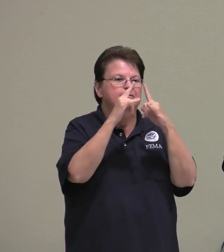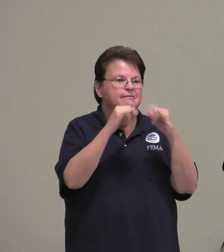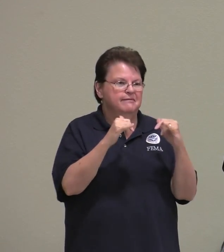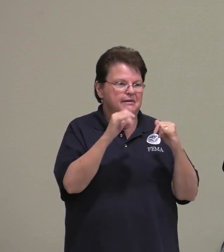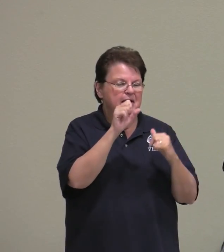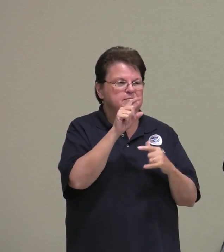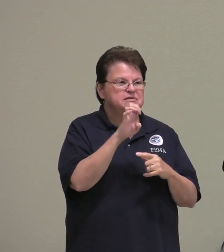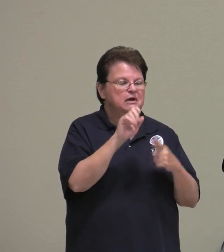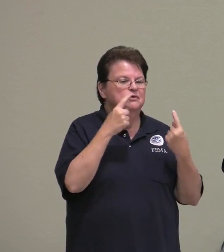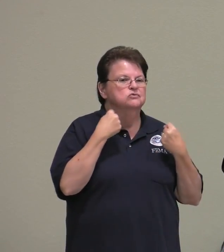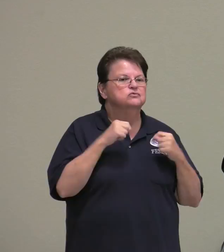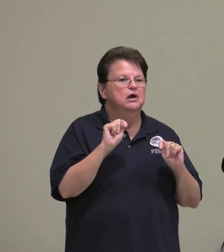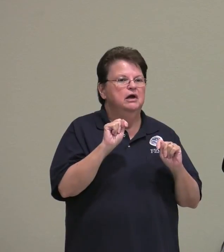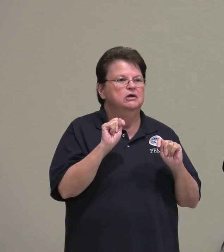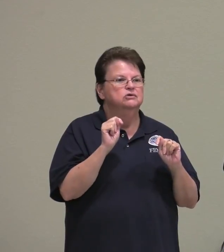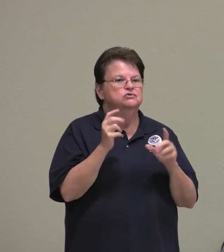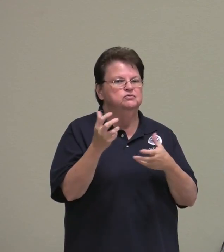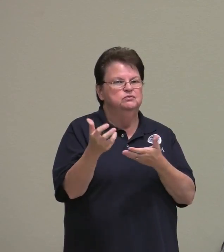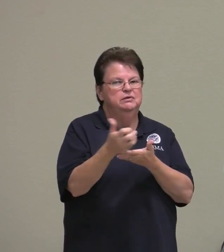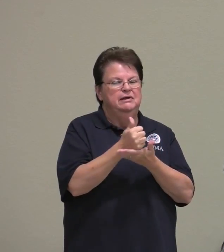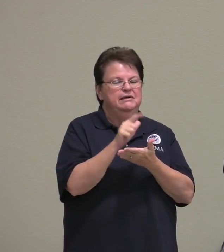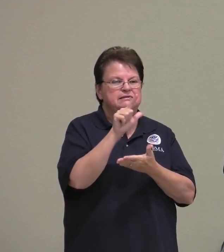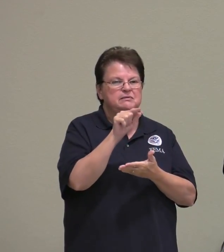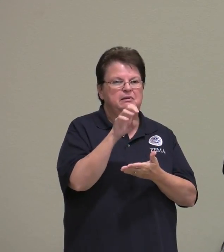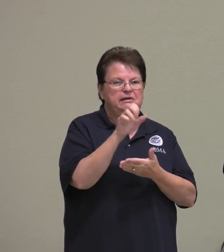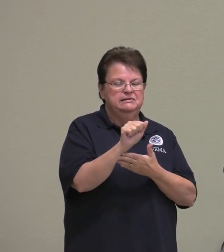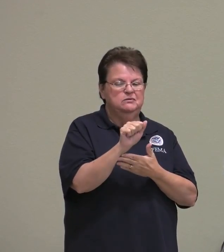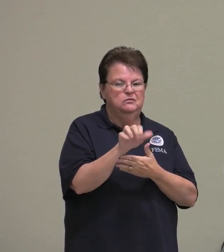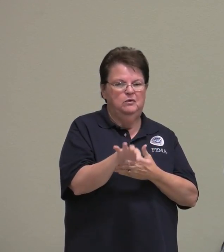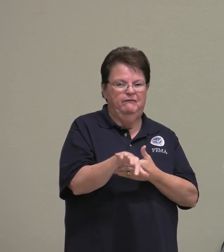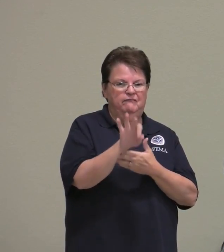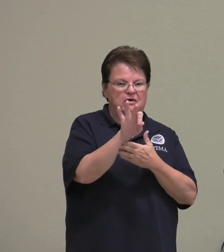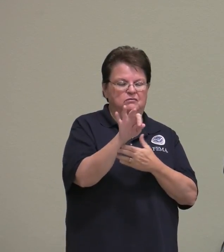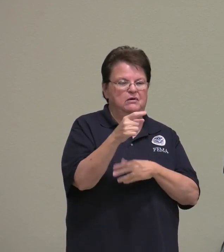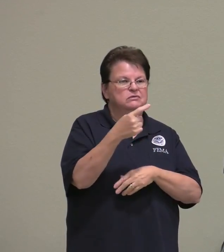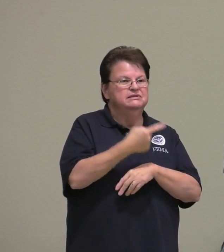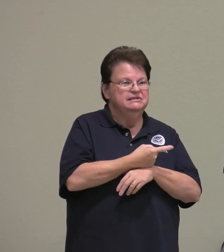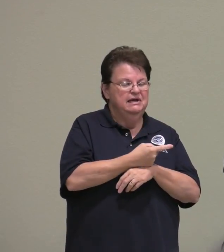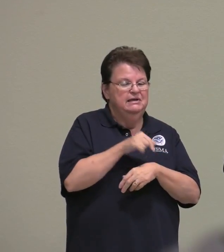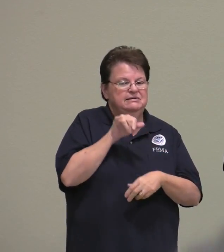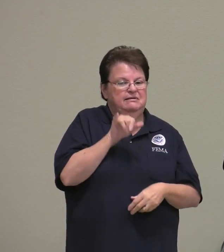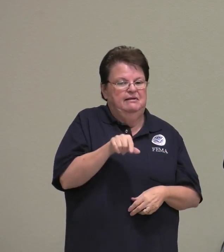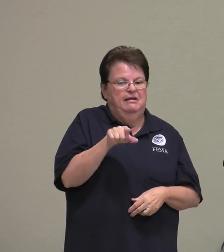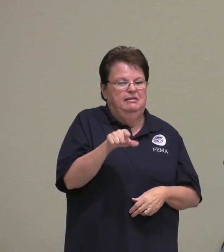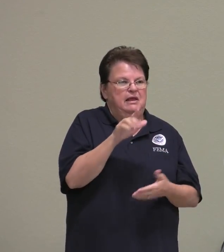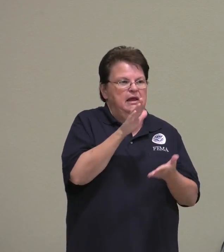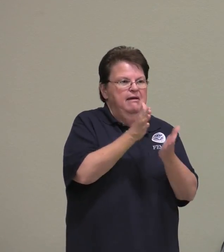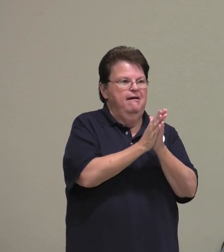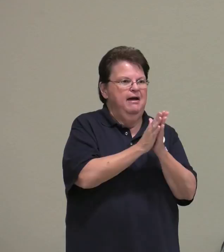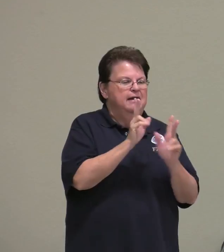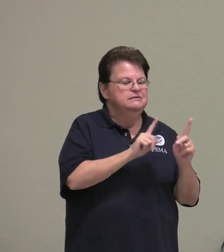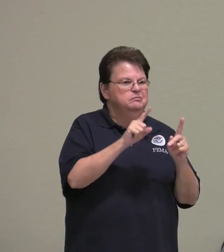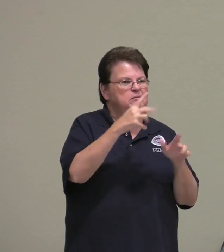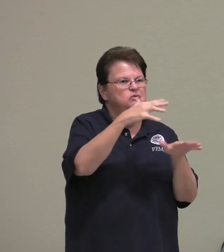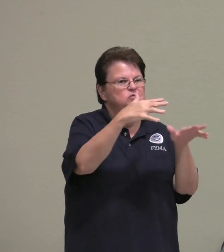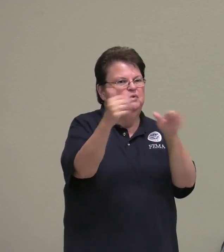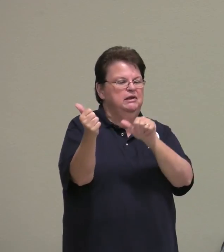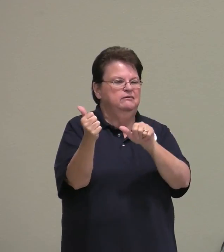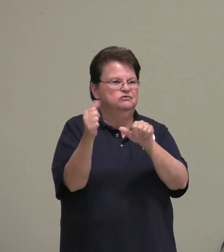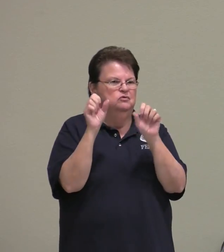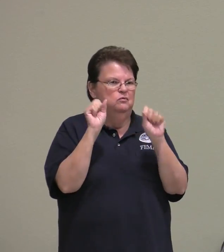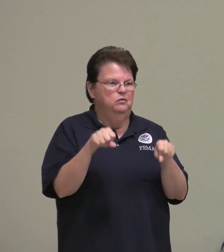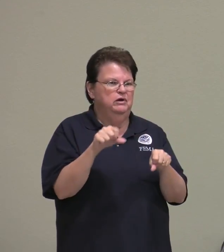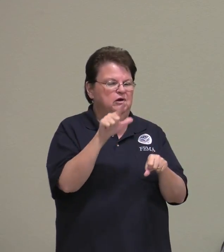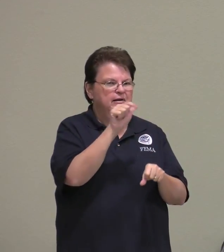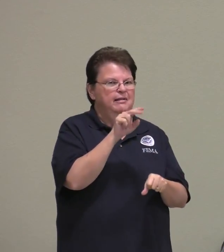trying to acquire some leases. What we found out today is that they were asking people to leave so that we